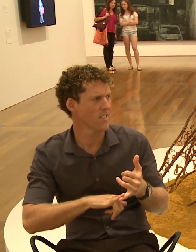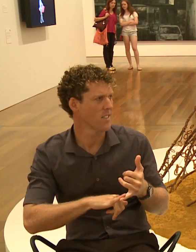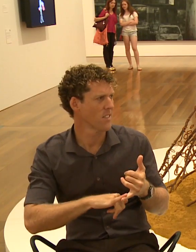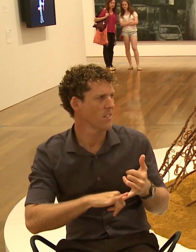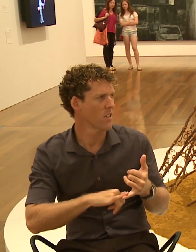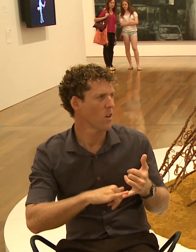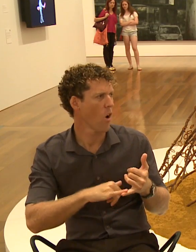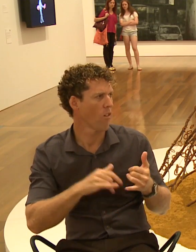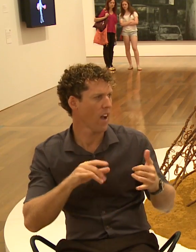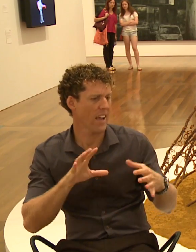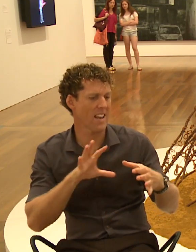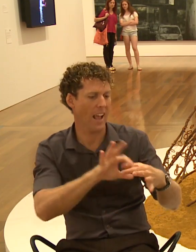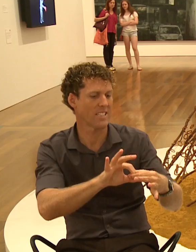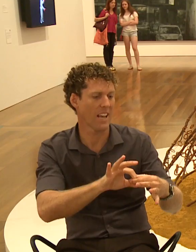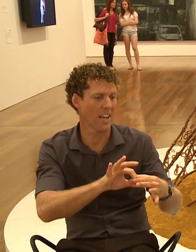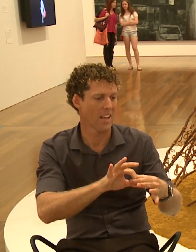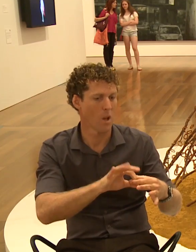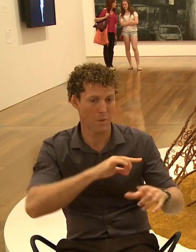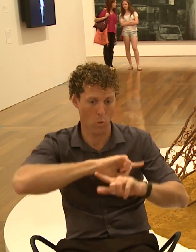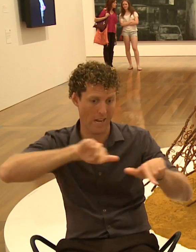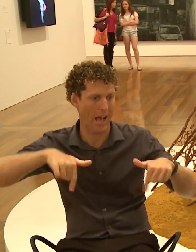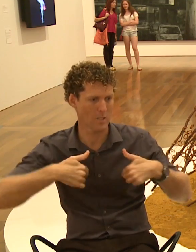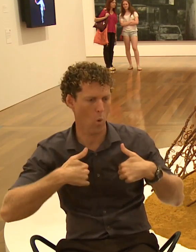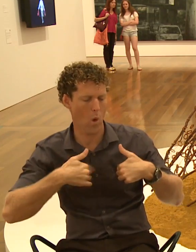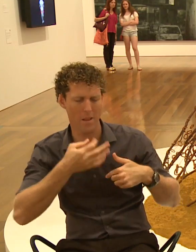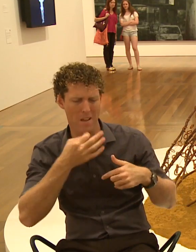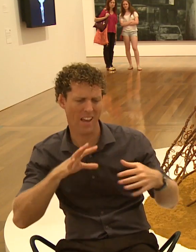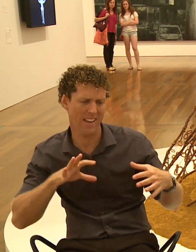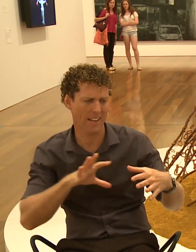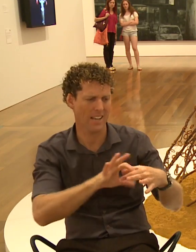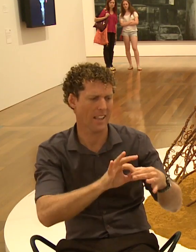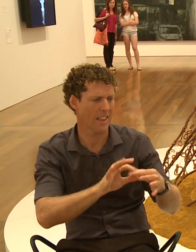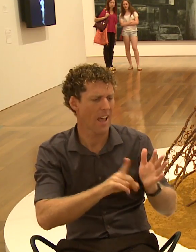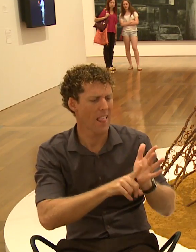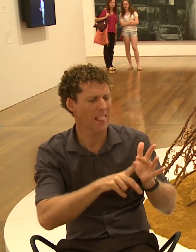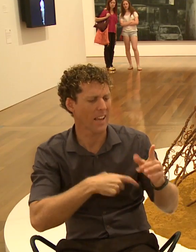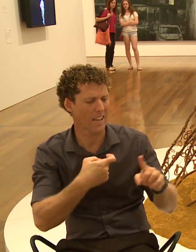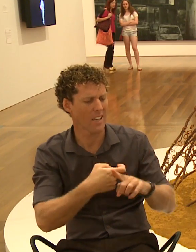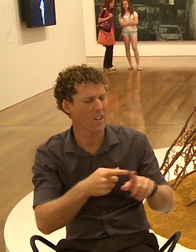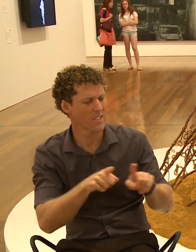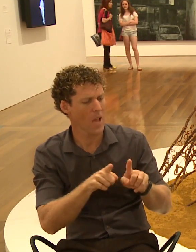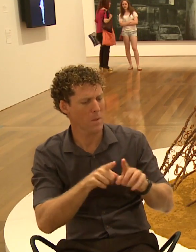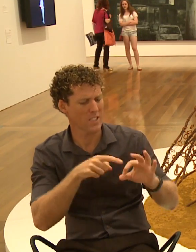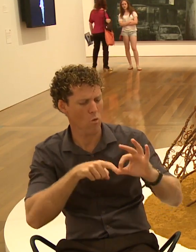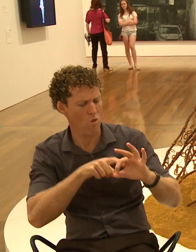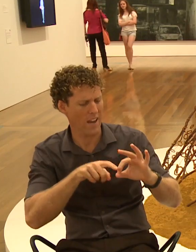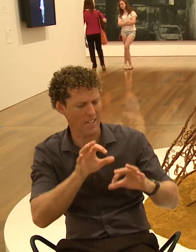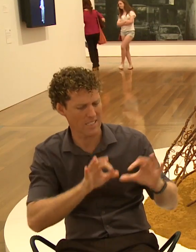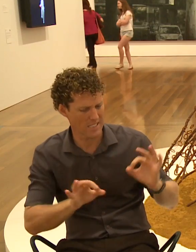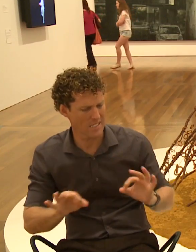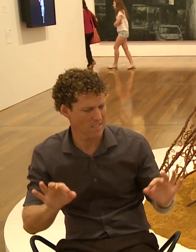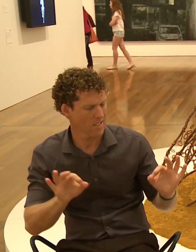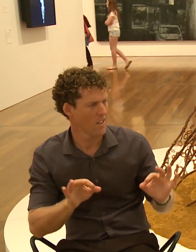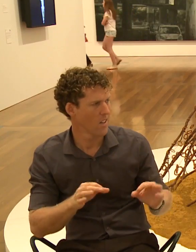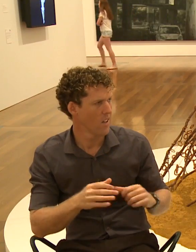of a connecting link between us all, and the rings. And I thought, well, you